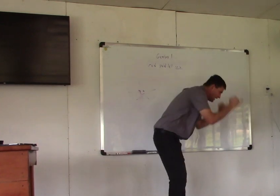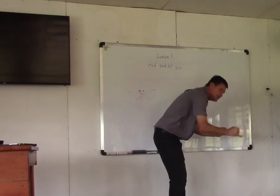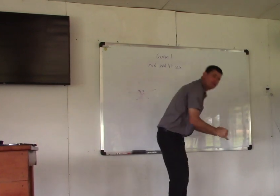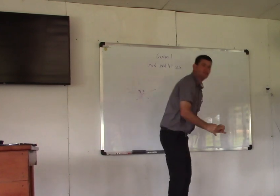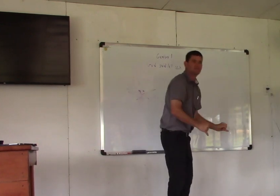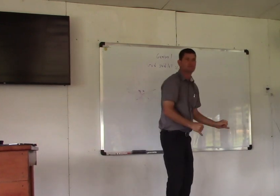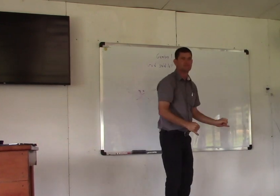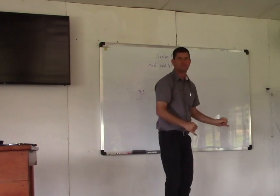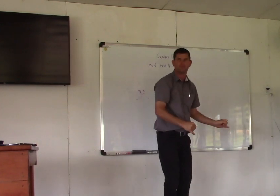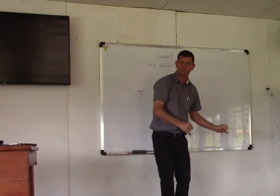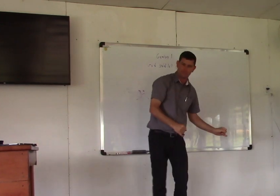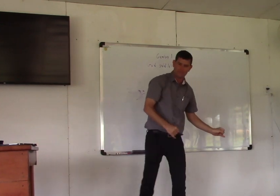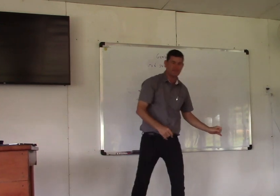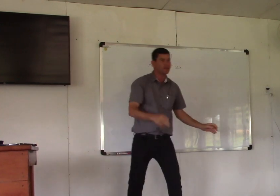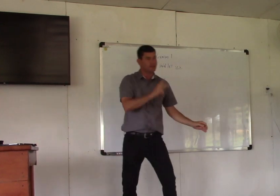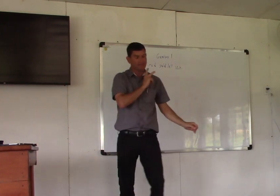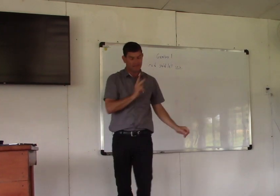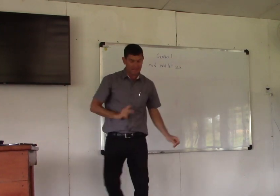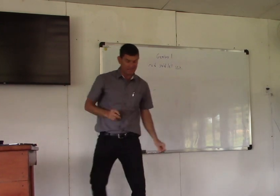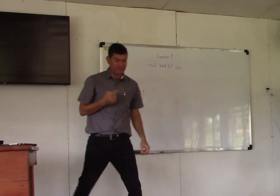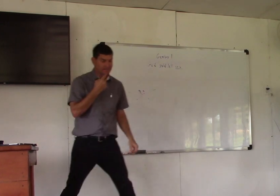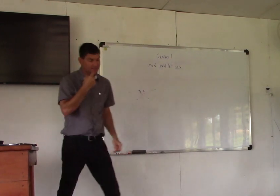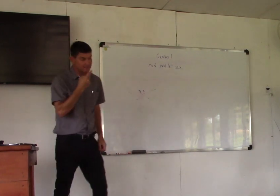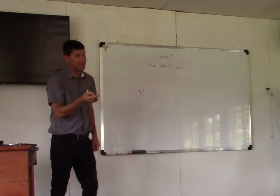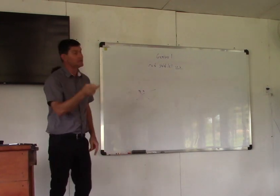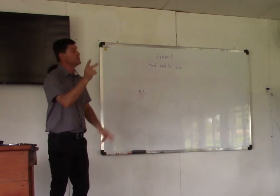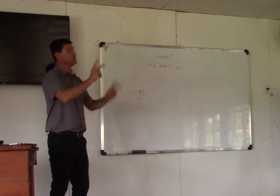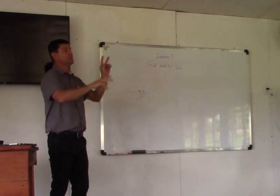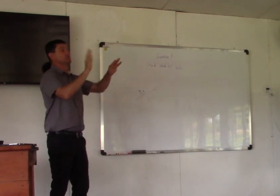Idol. The king said, people,